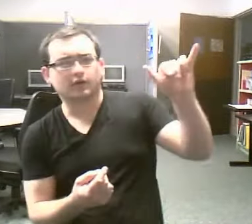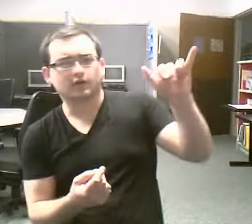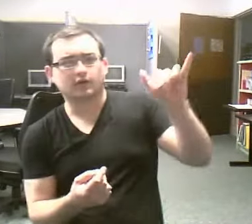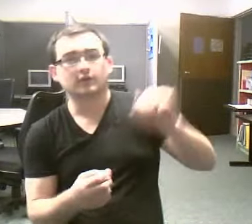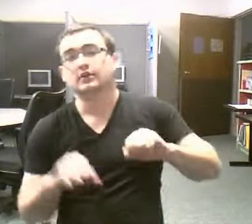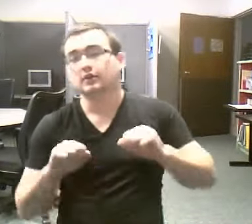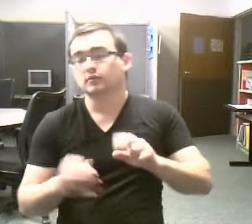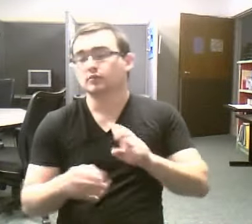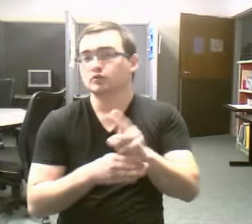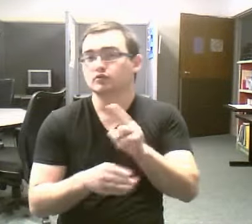losses or debts.